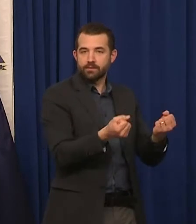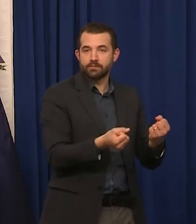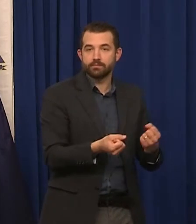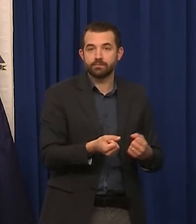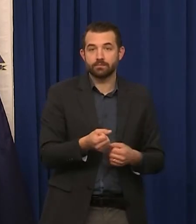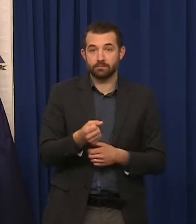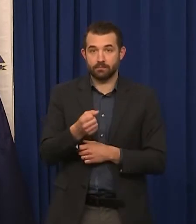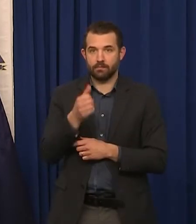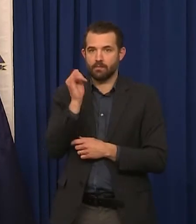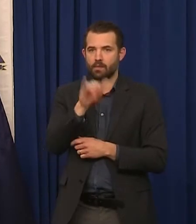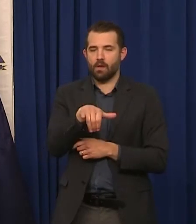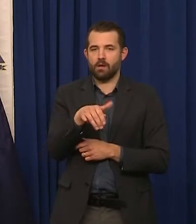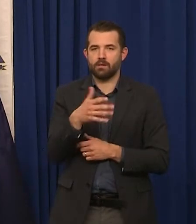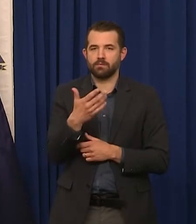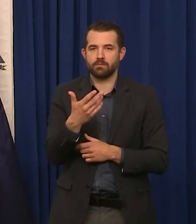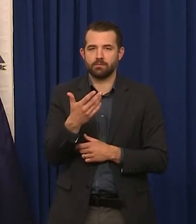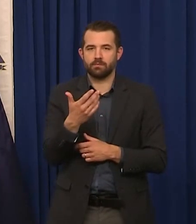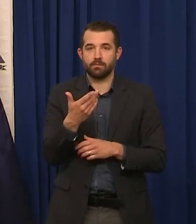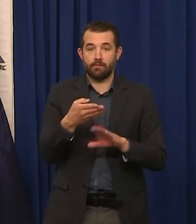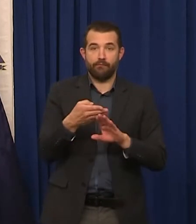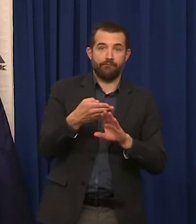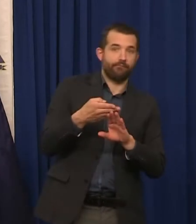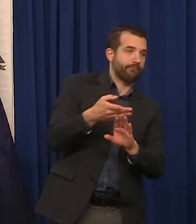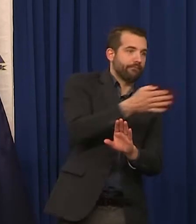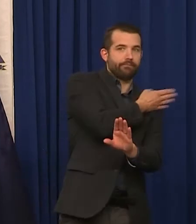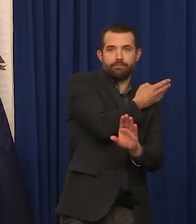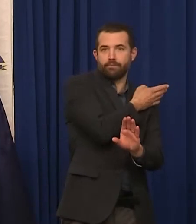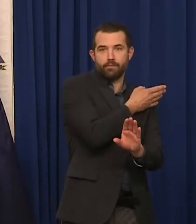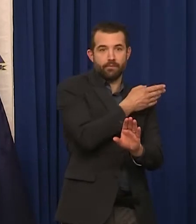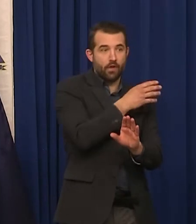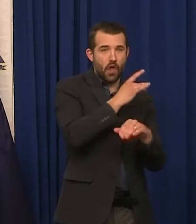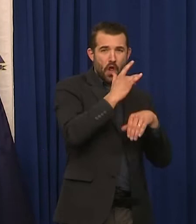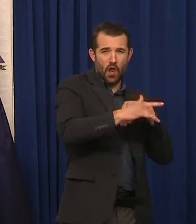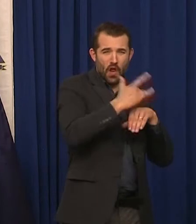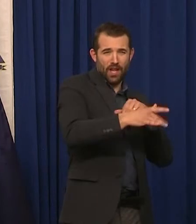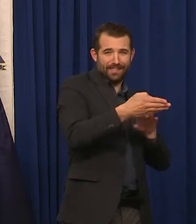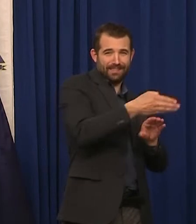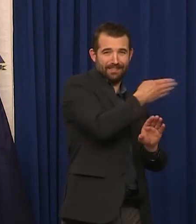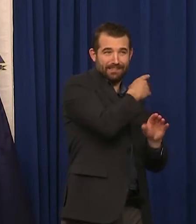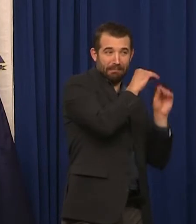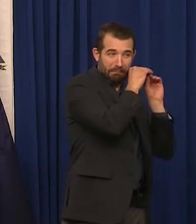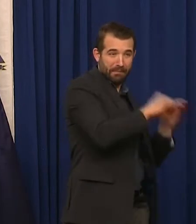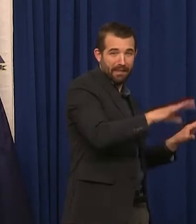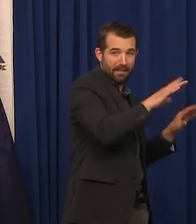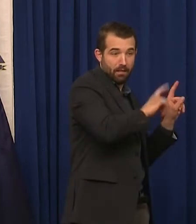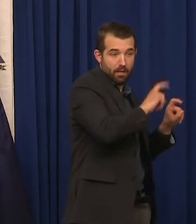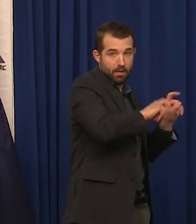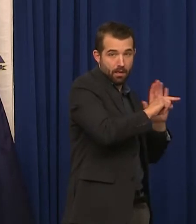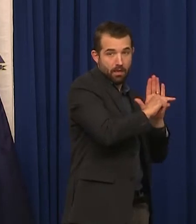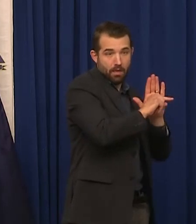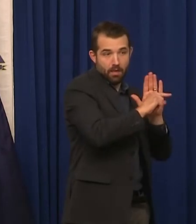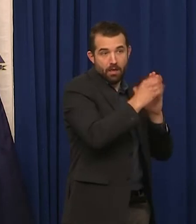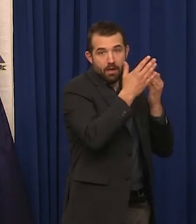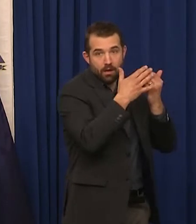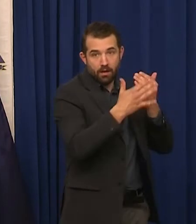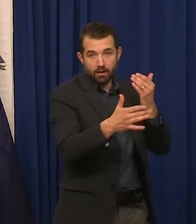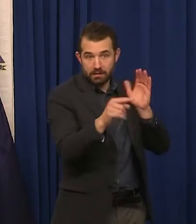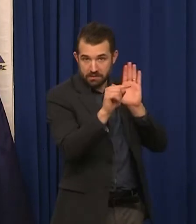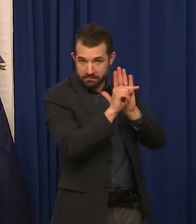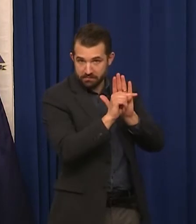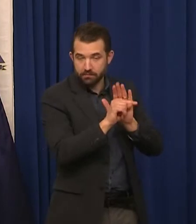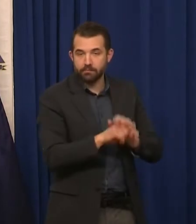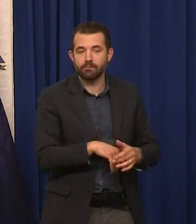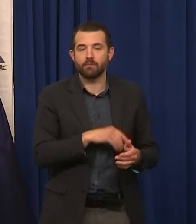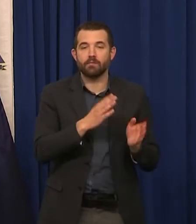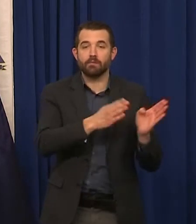were recovered very early on in the epidemic. The bulk of folks now become recovered through the other pathway, which